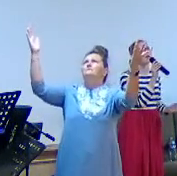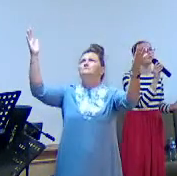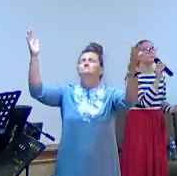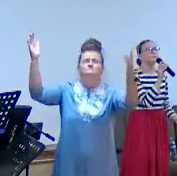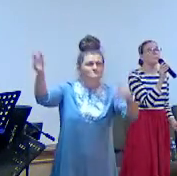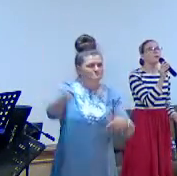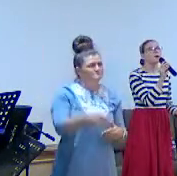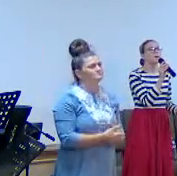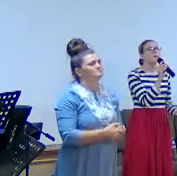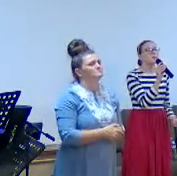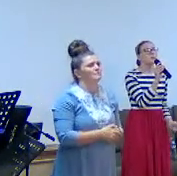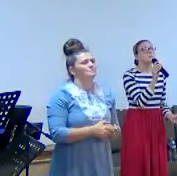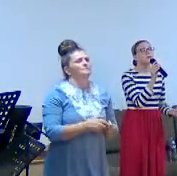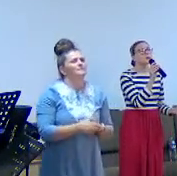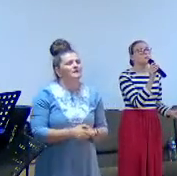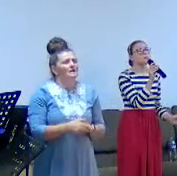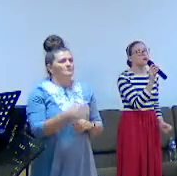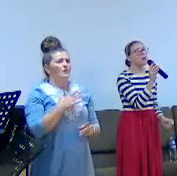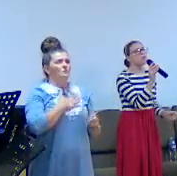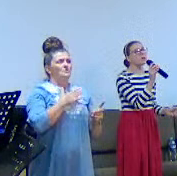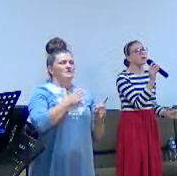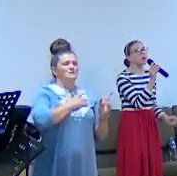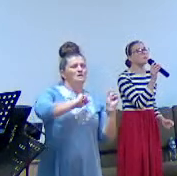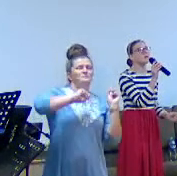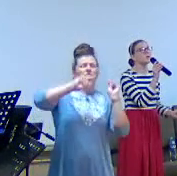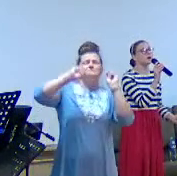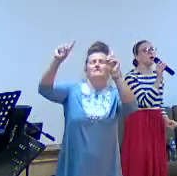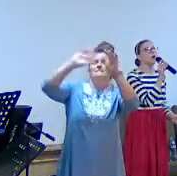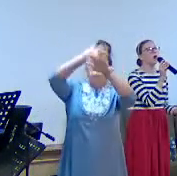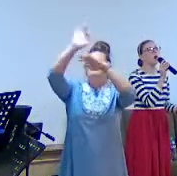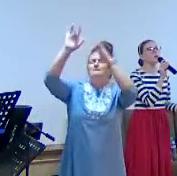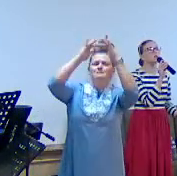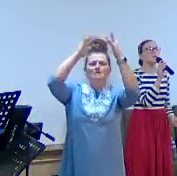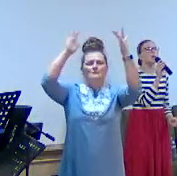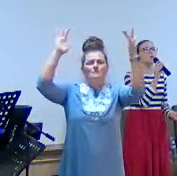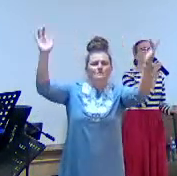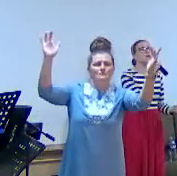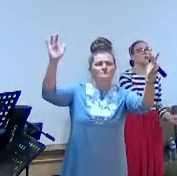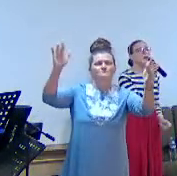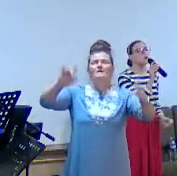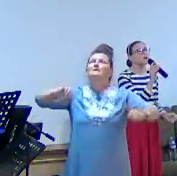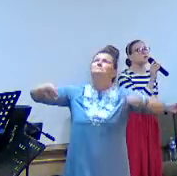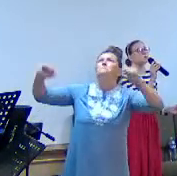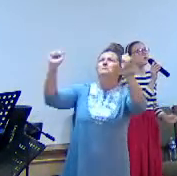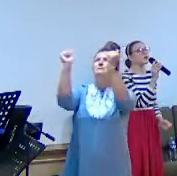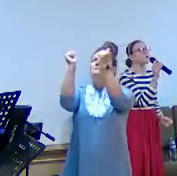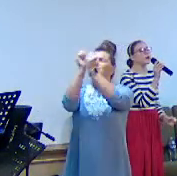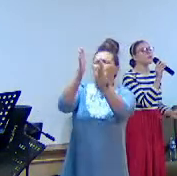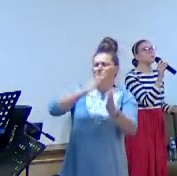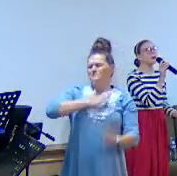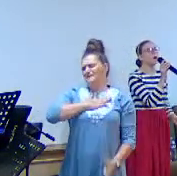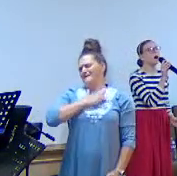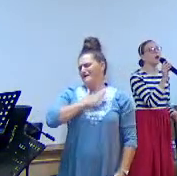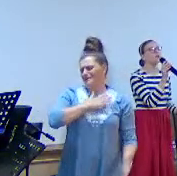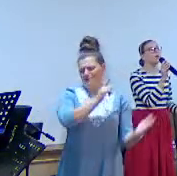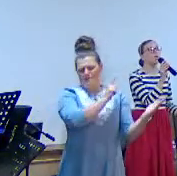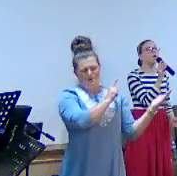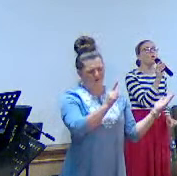yonder. Whoa, I'm going up yonder to be with